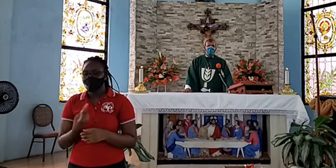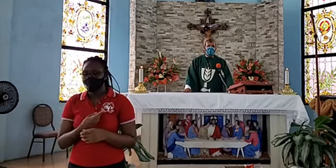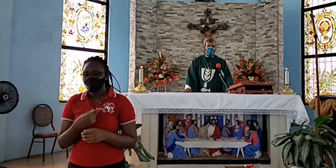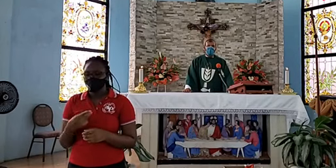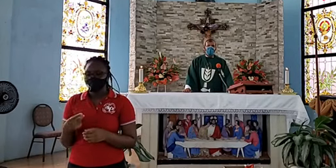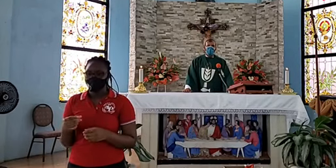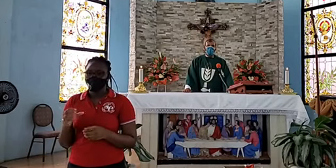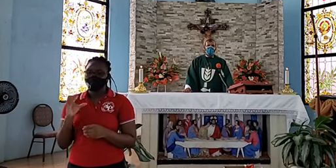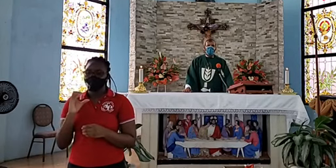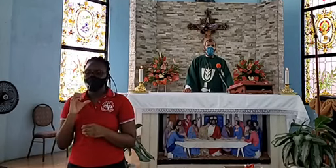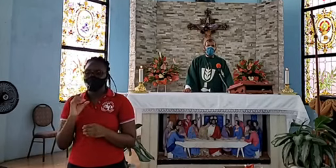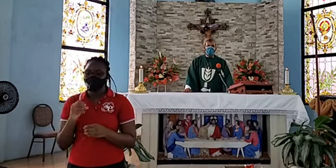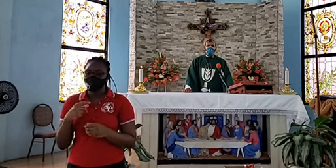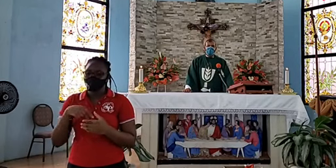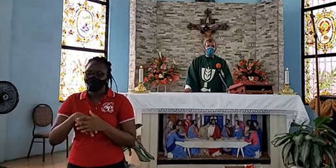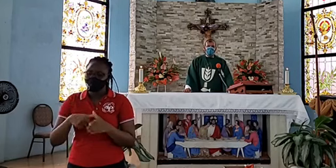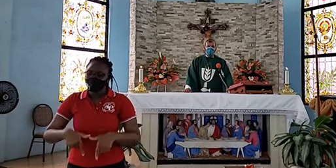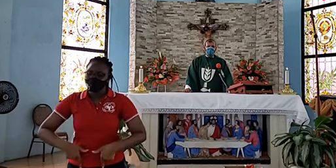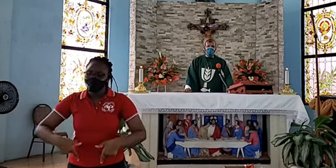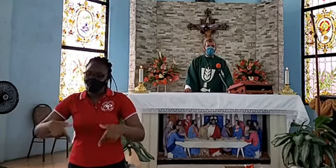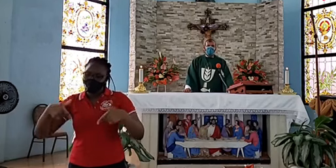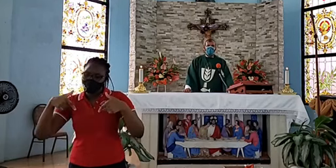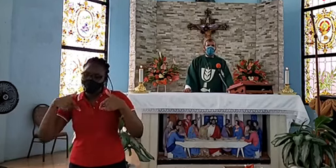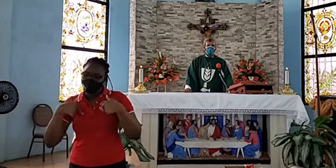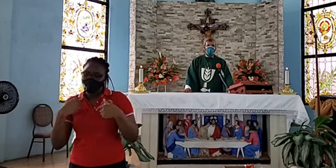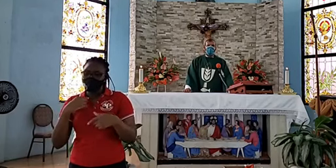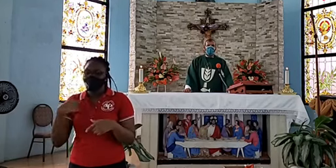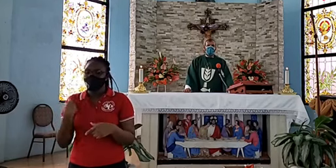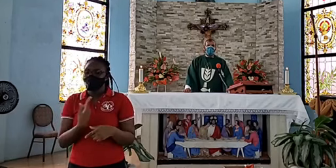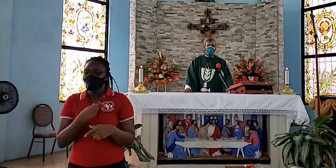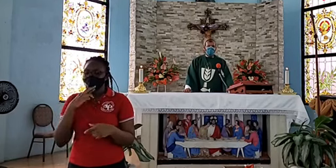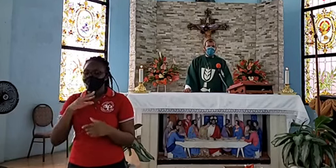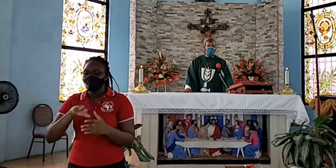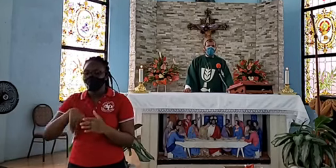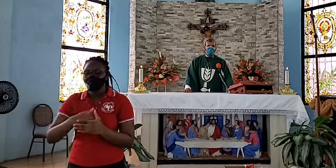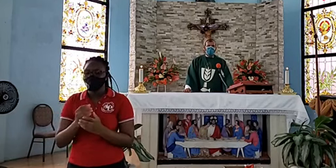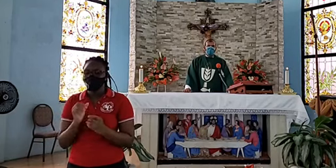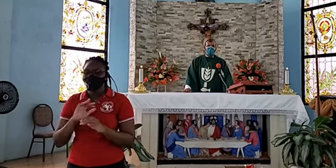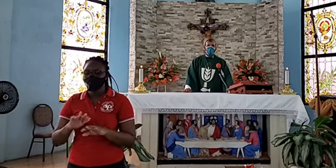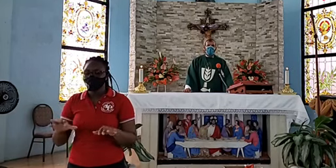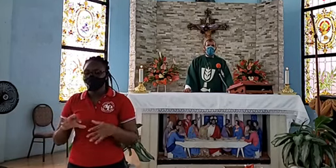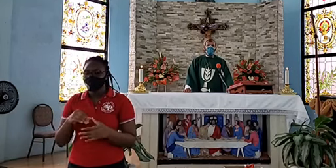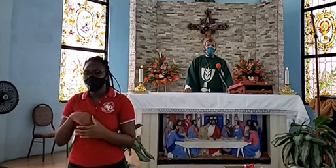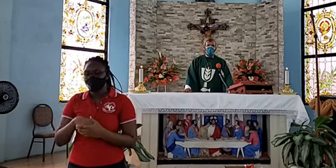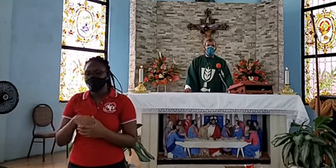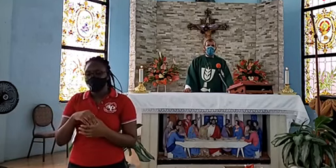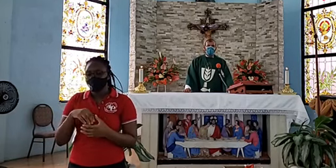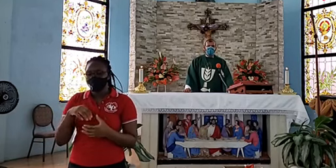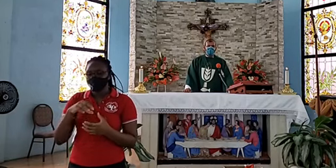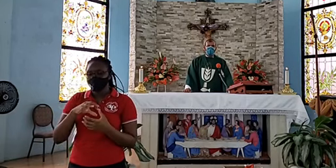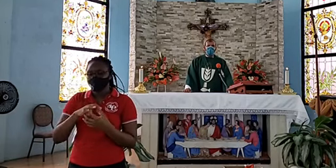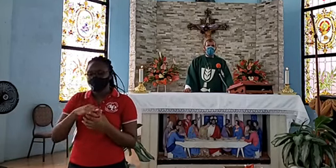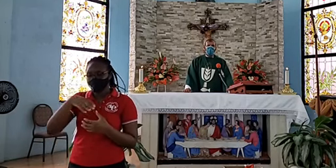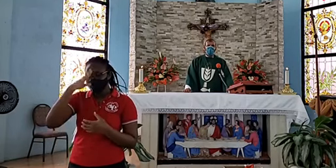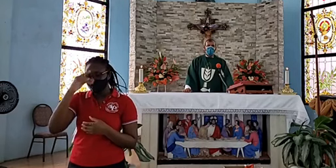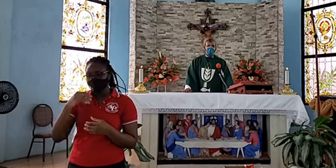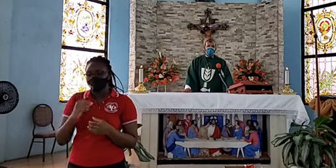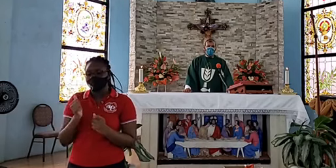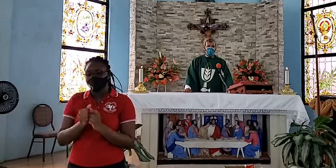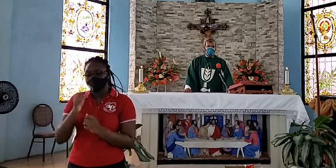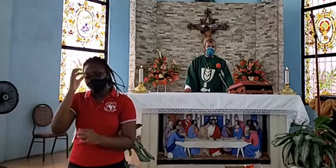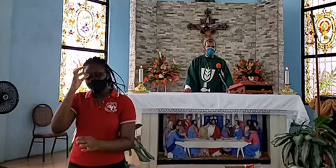condition in life, we are all children of God, and with faith in God, we can do